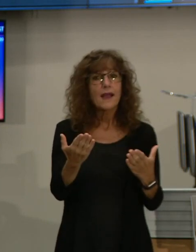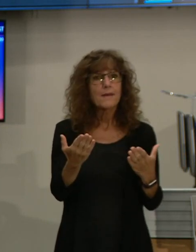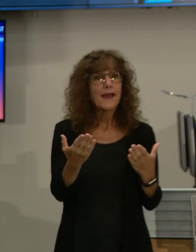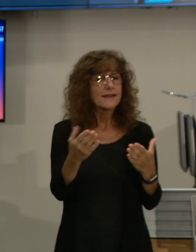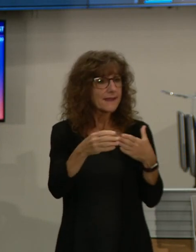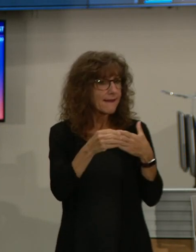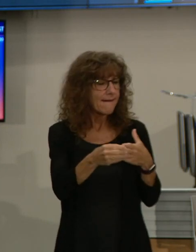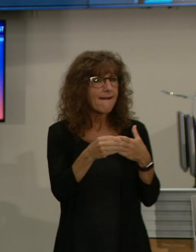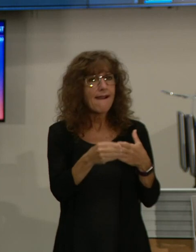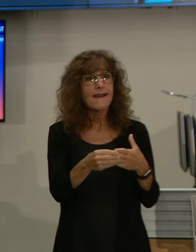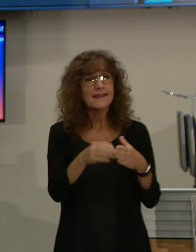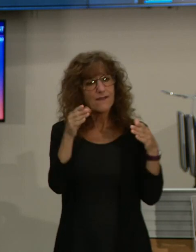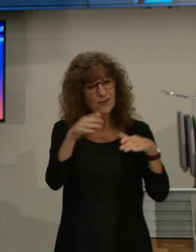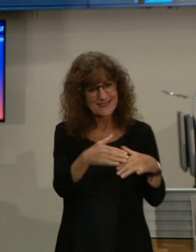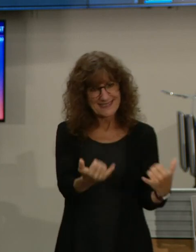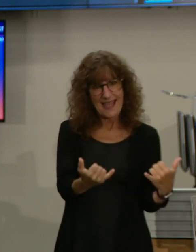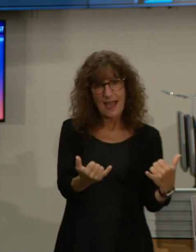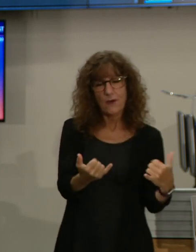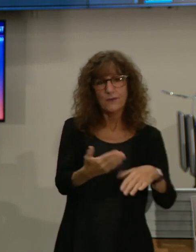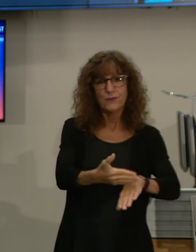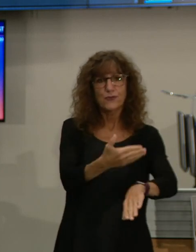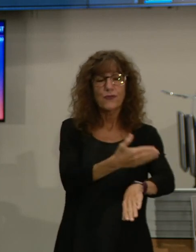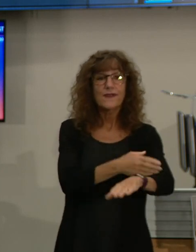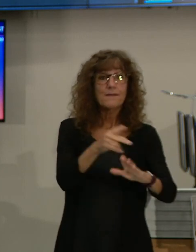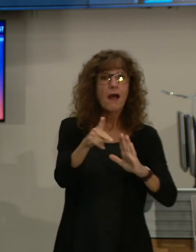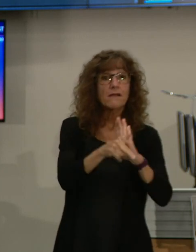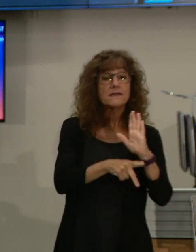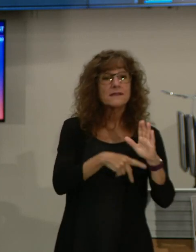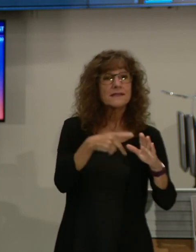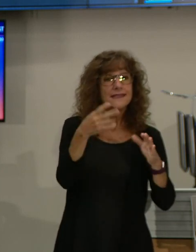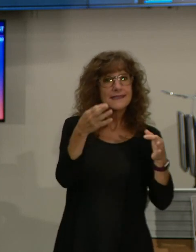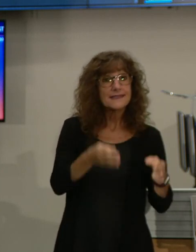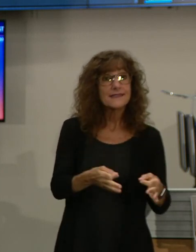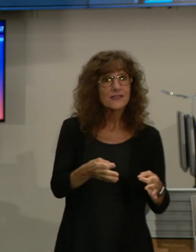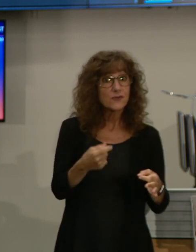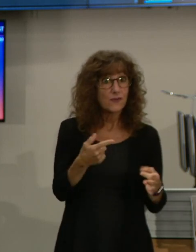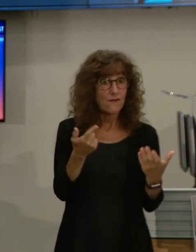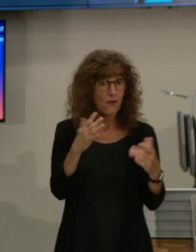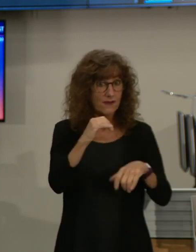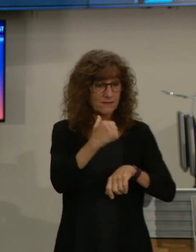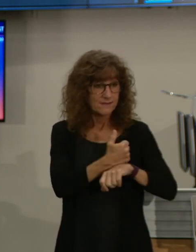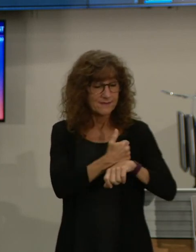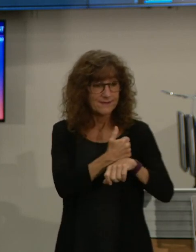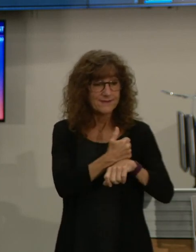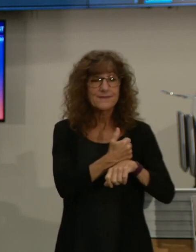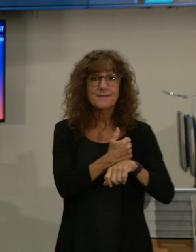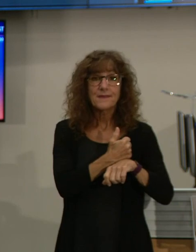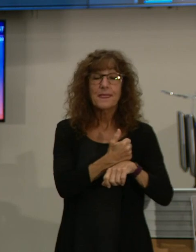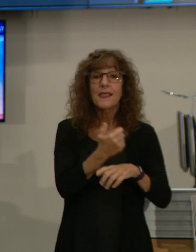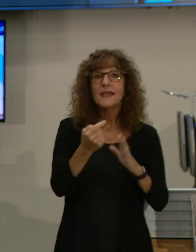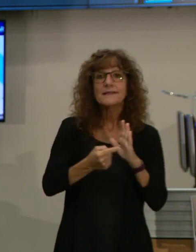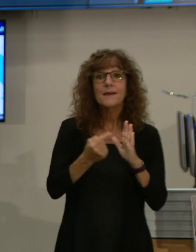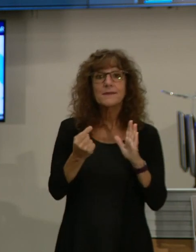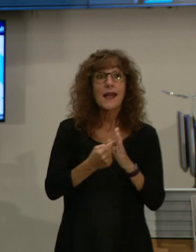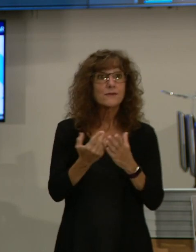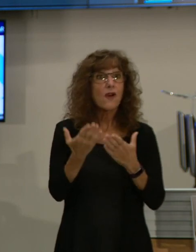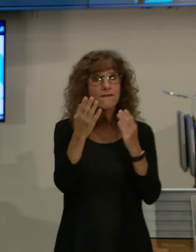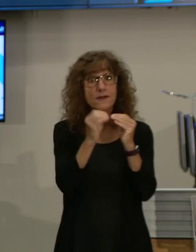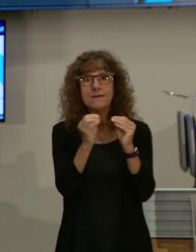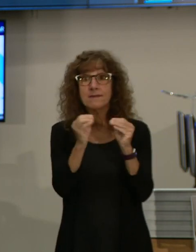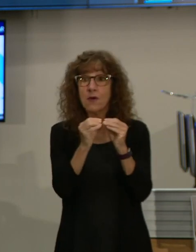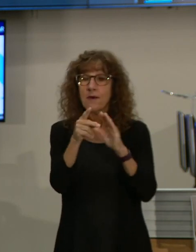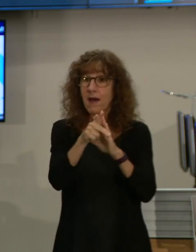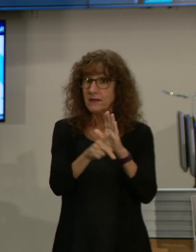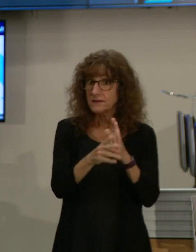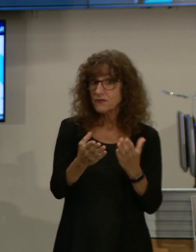guidance that is aimed right now at enhancing policy decisions that we have already implemented, and in some cases offering additional